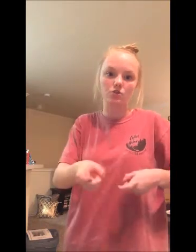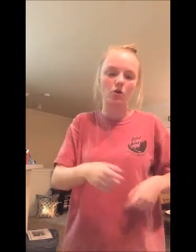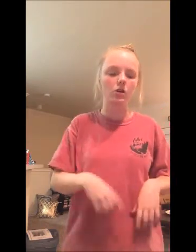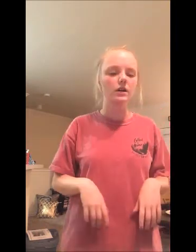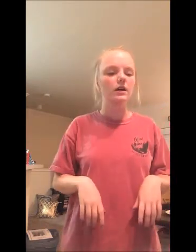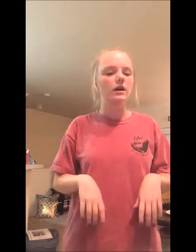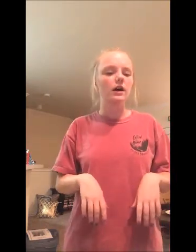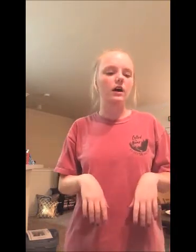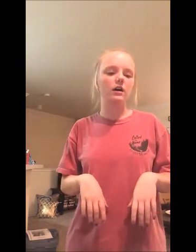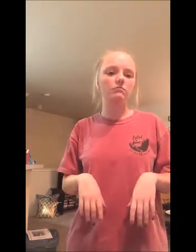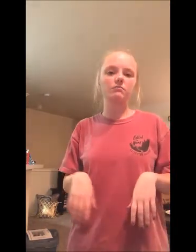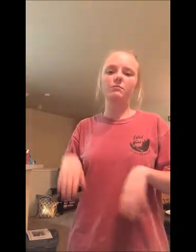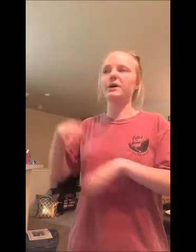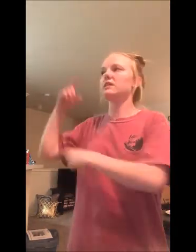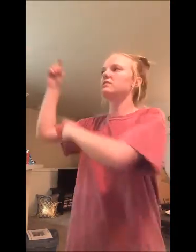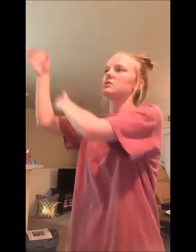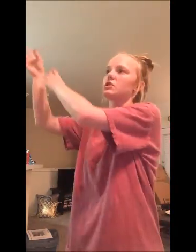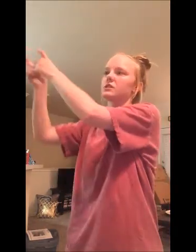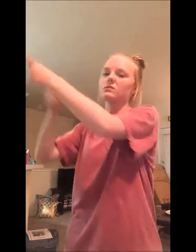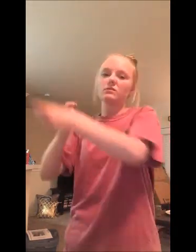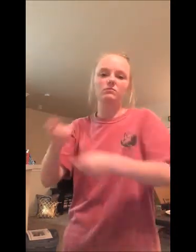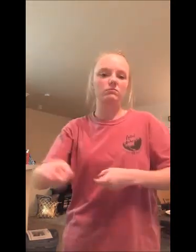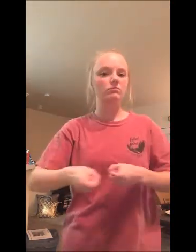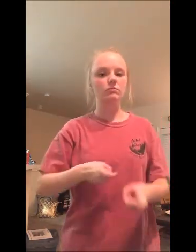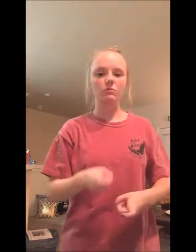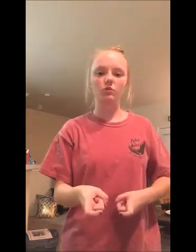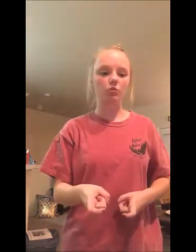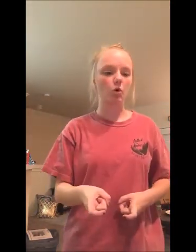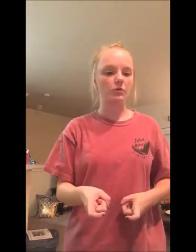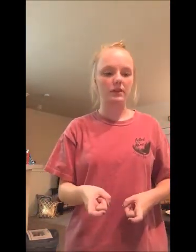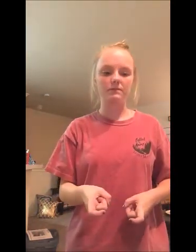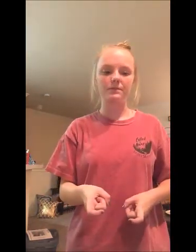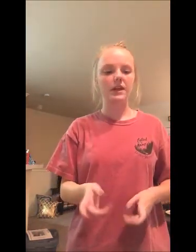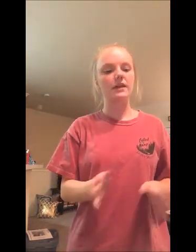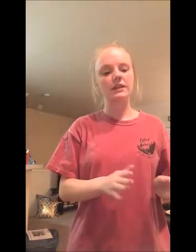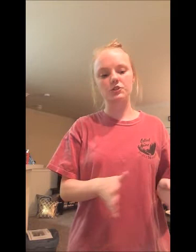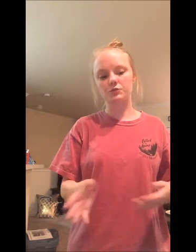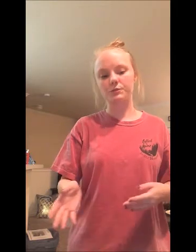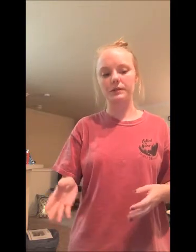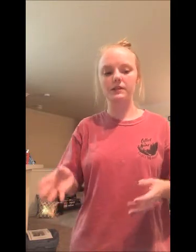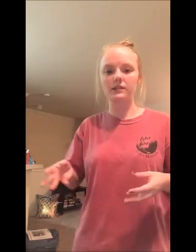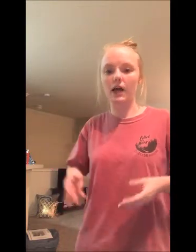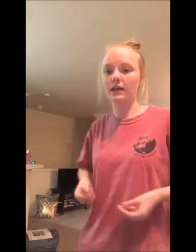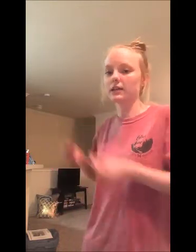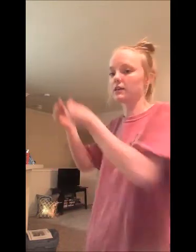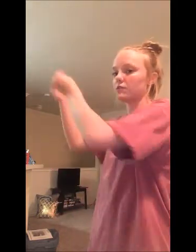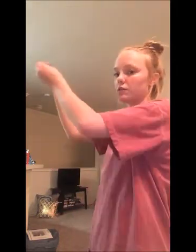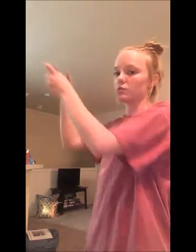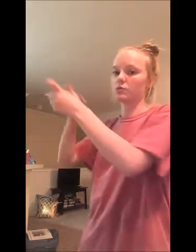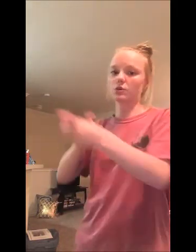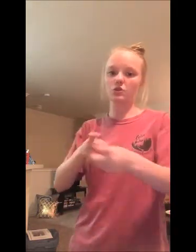control, but just roll with it. And then he just repeats, I give you